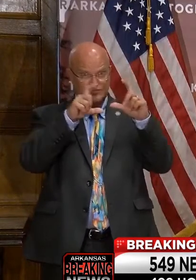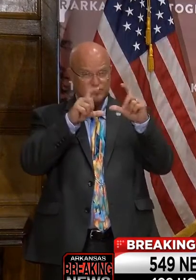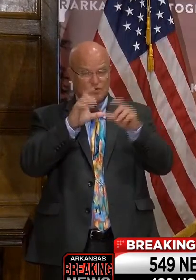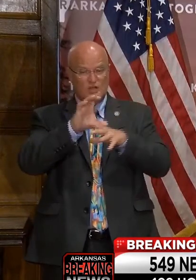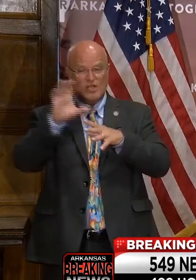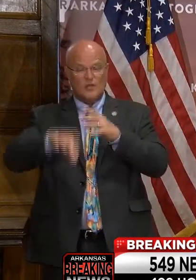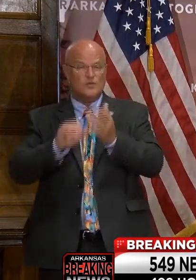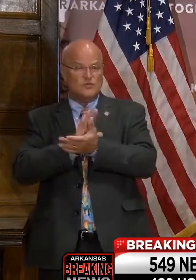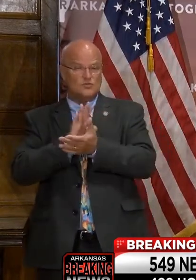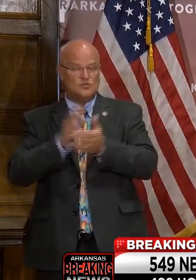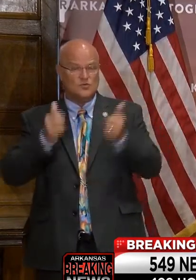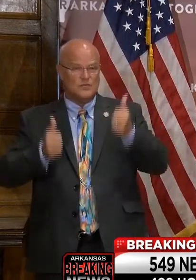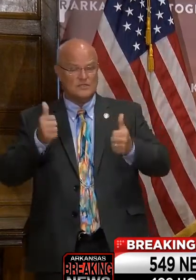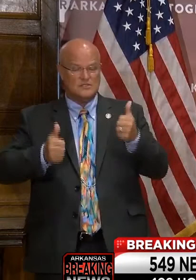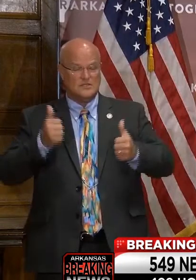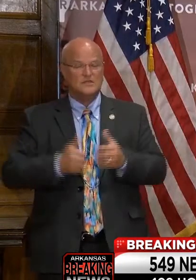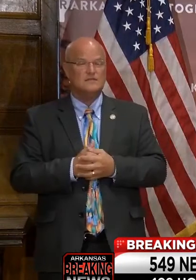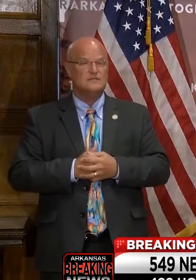consequences to the school?